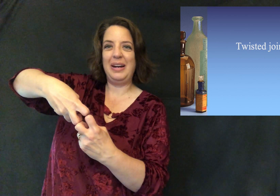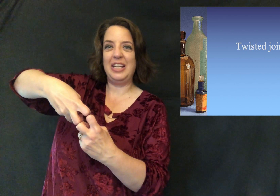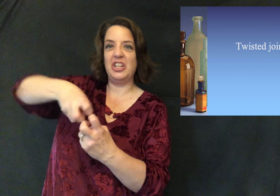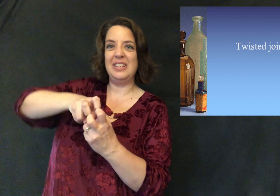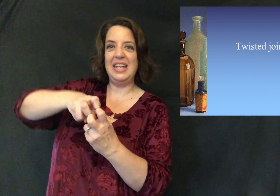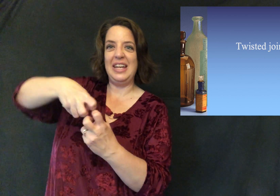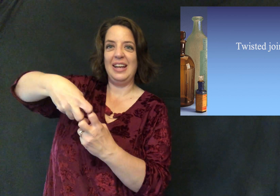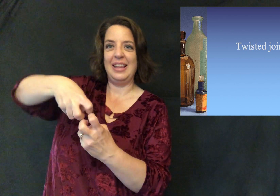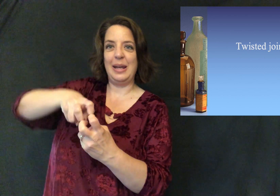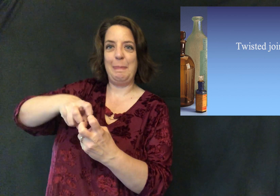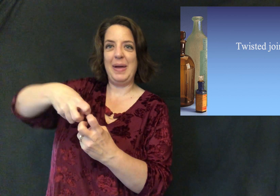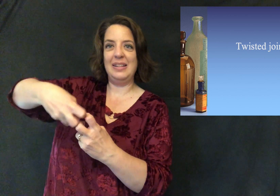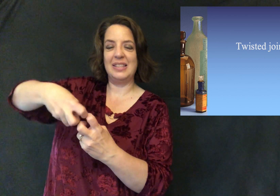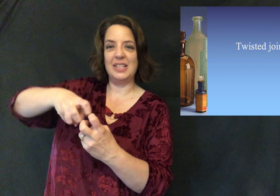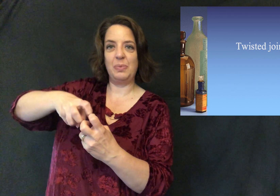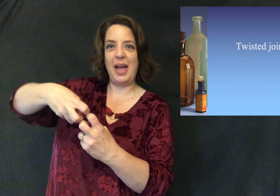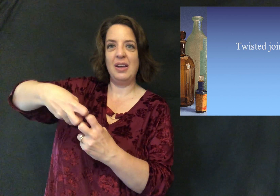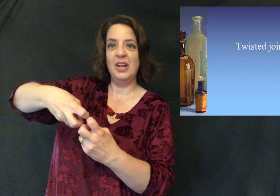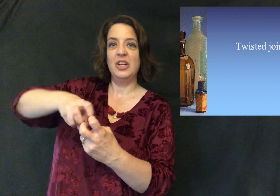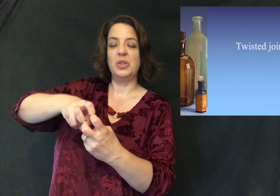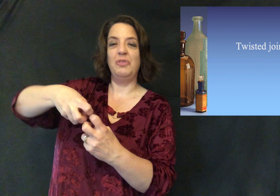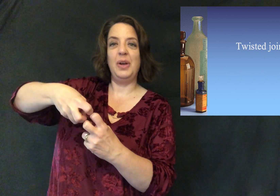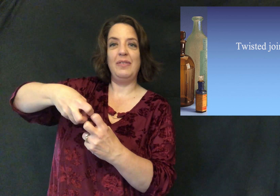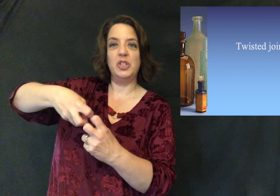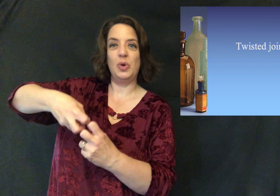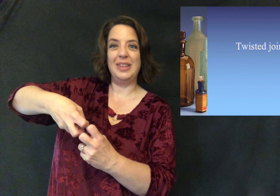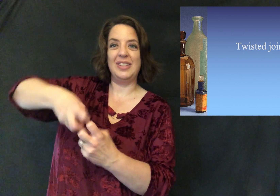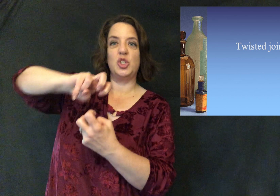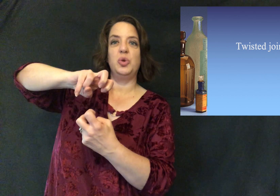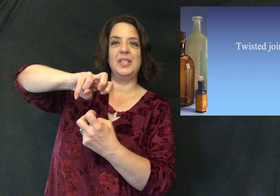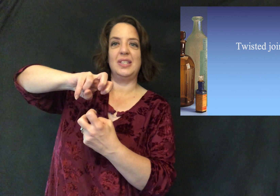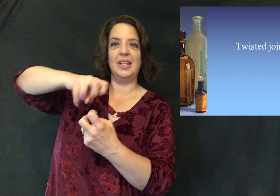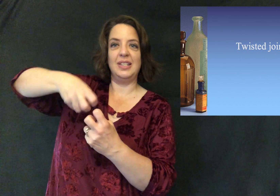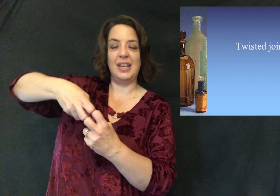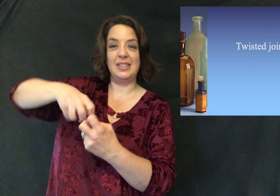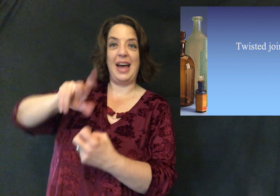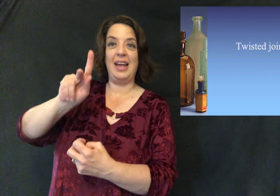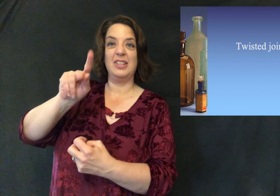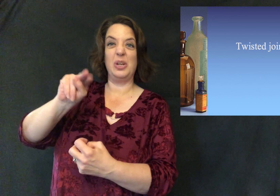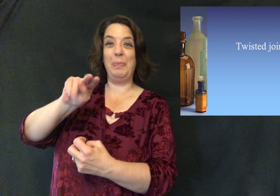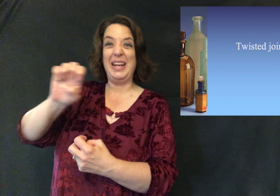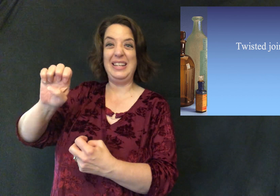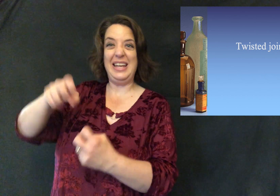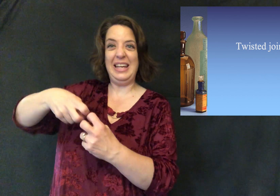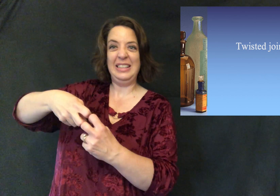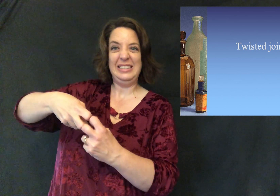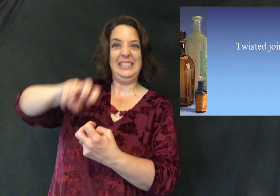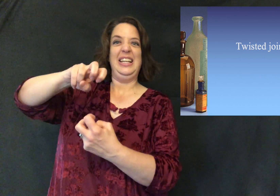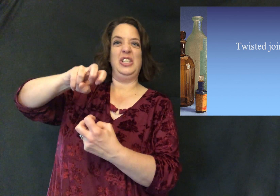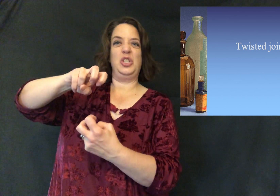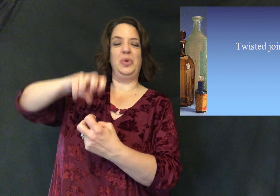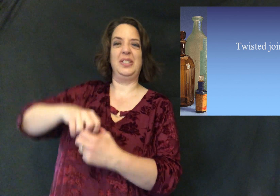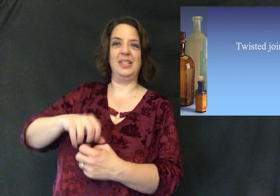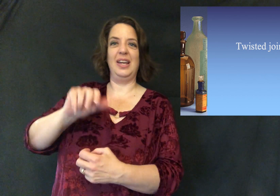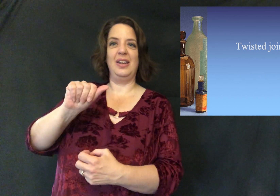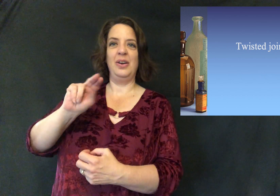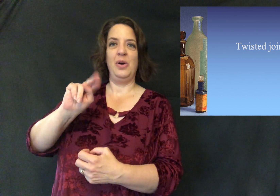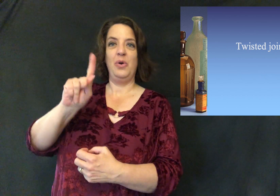like your knee, and then it bends this way. So if you have a joint that's twisted, it does that. So my knee is twisted, or